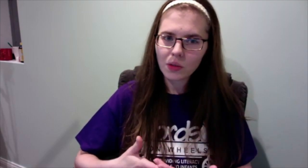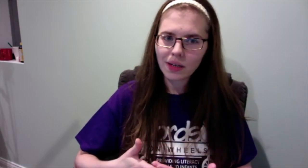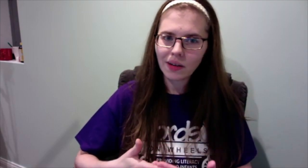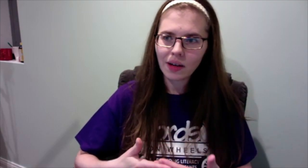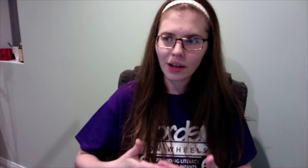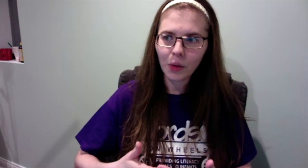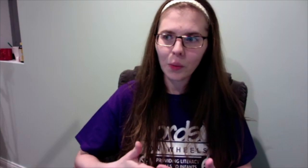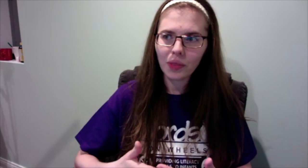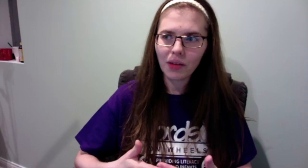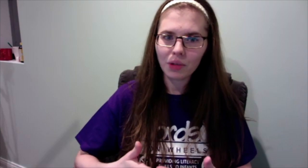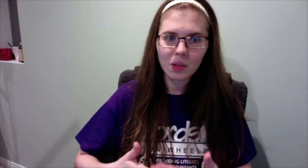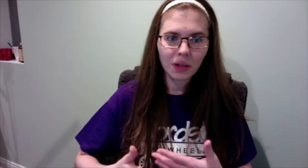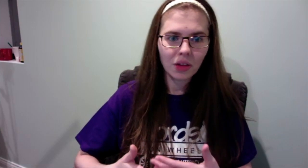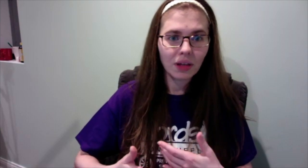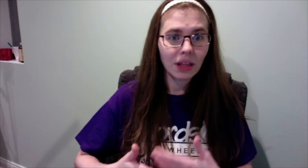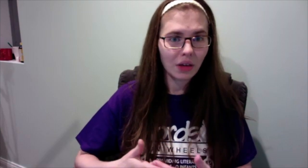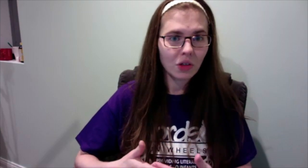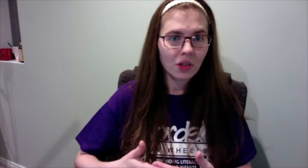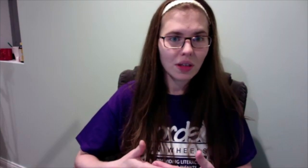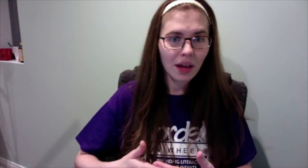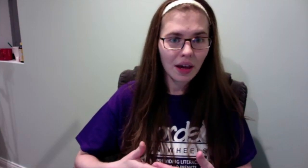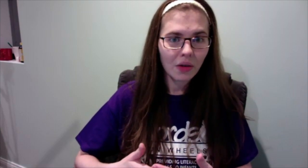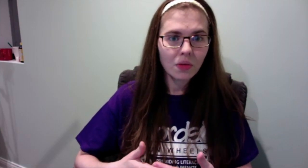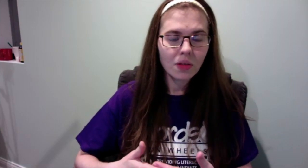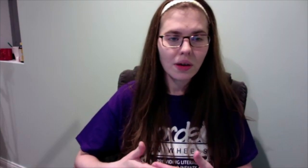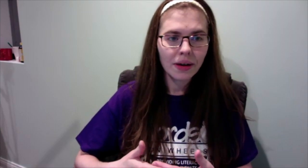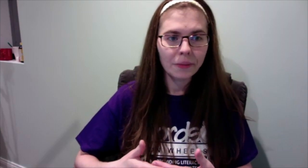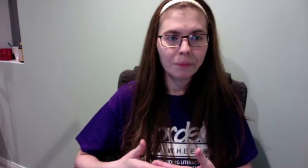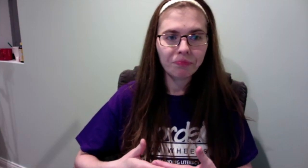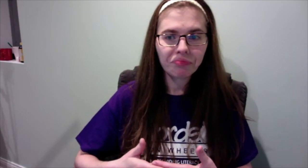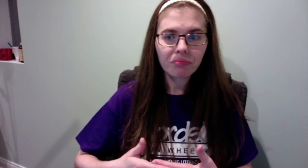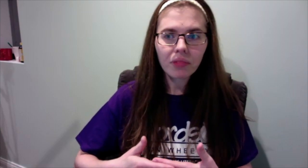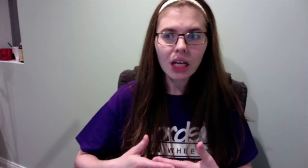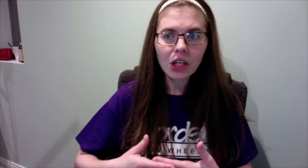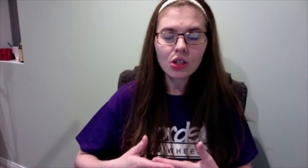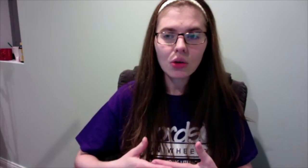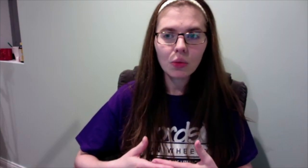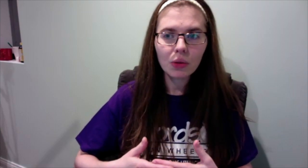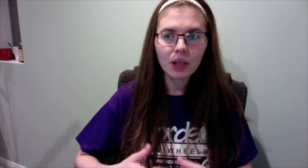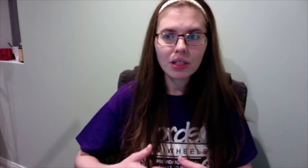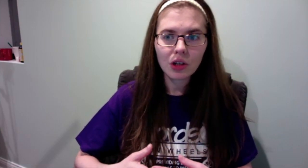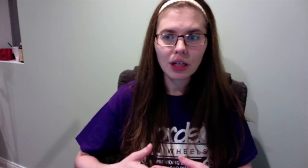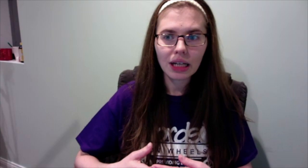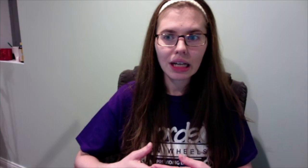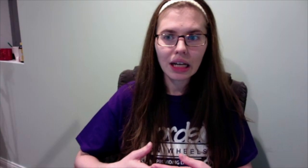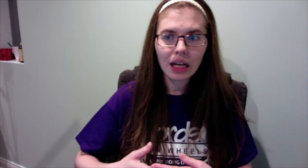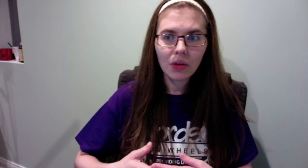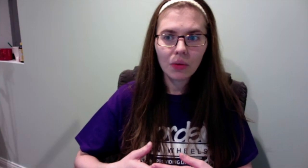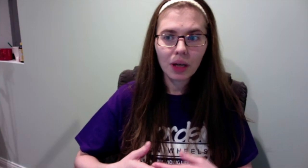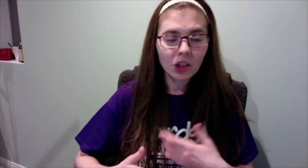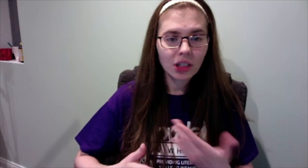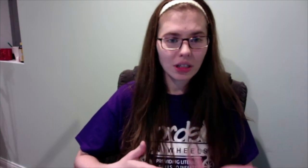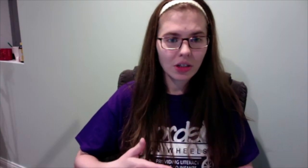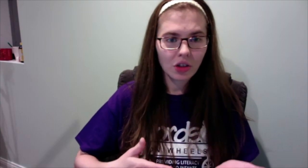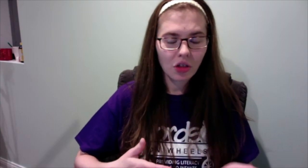didn't help that we speak 3 languages in the house. So when we started, we actually